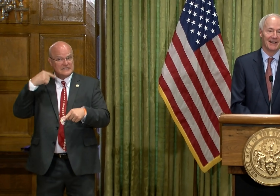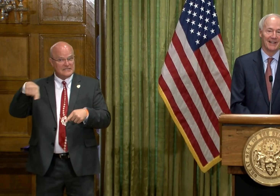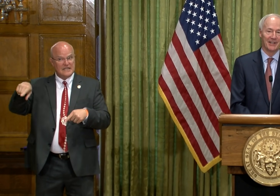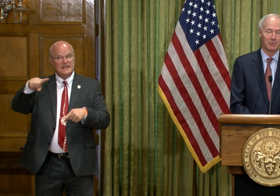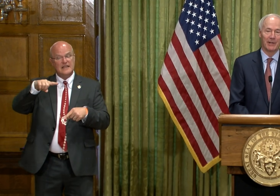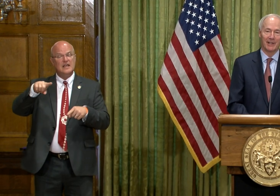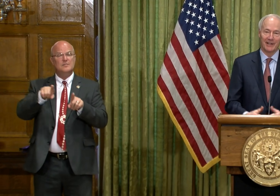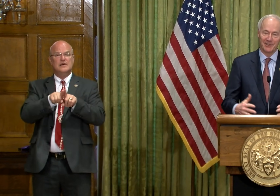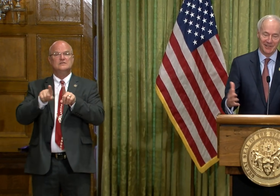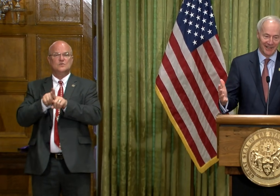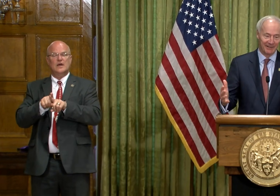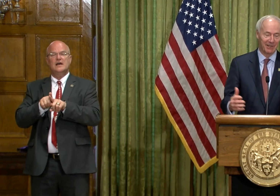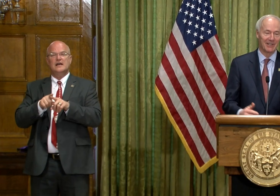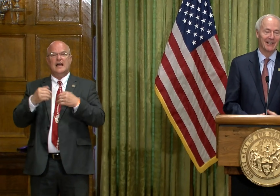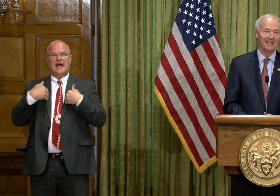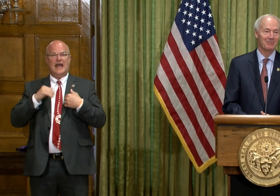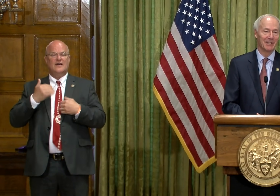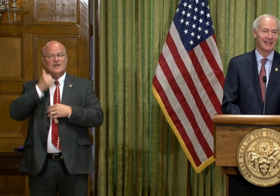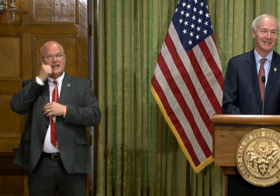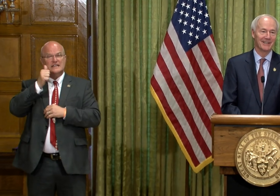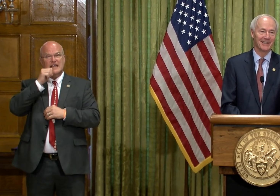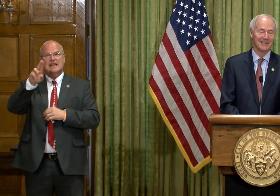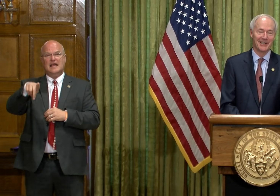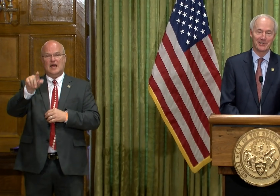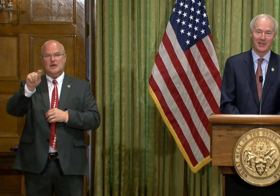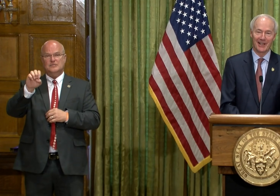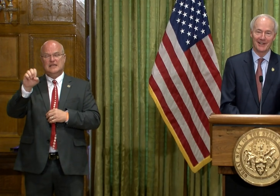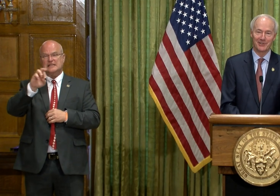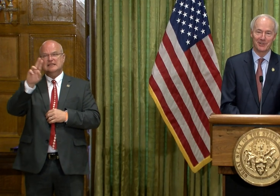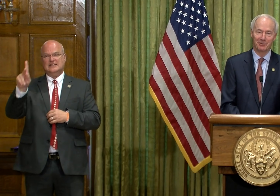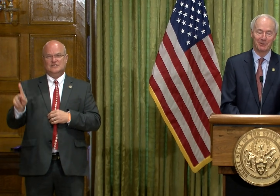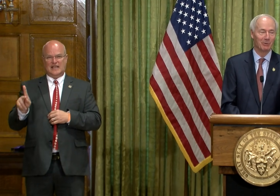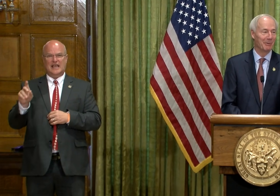them as well as have our daily update